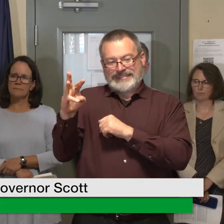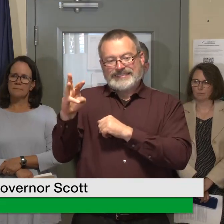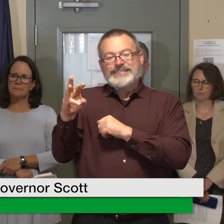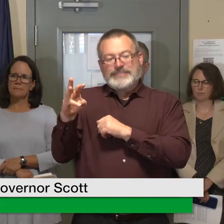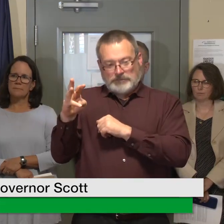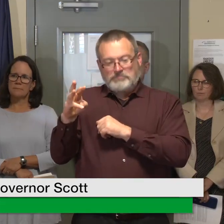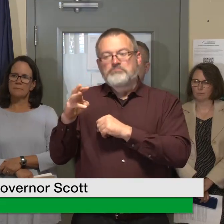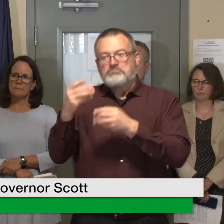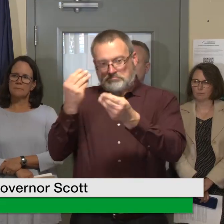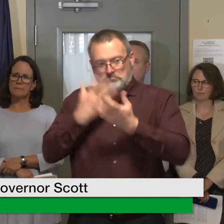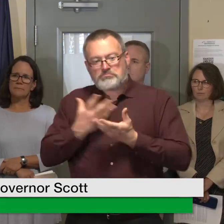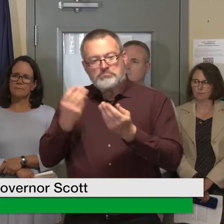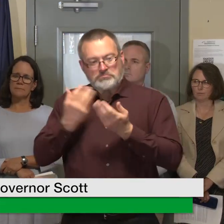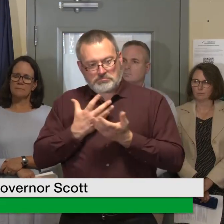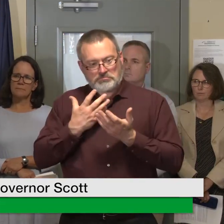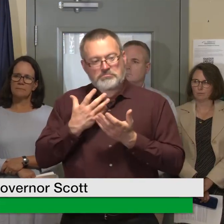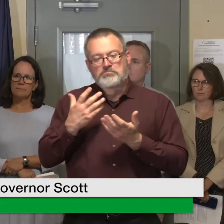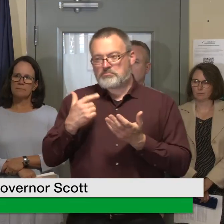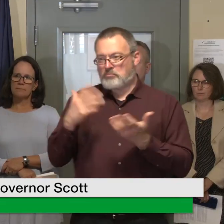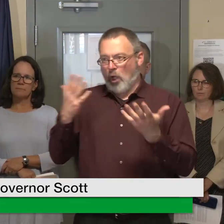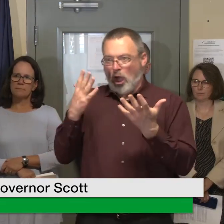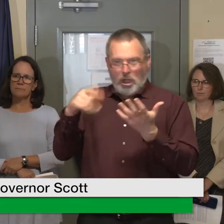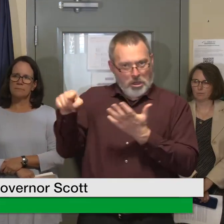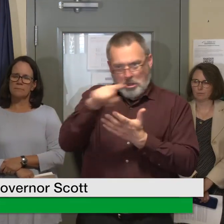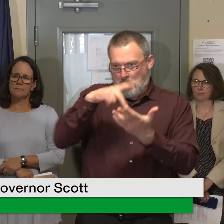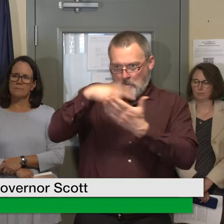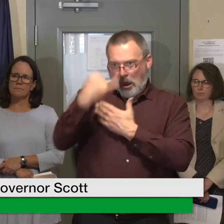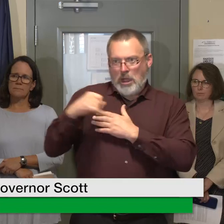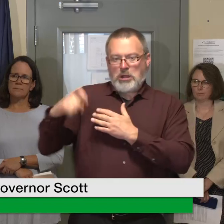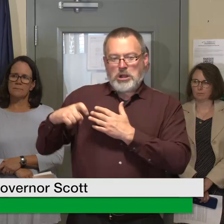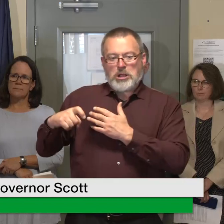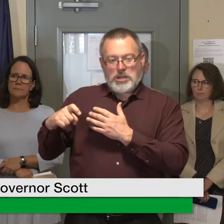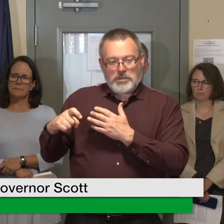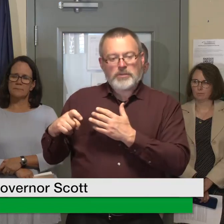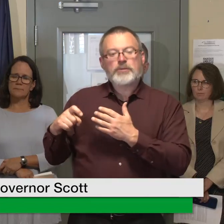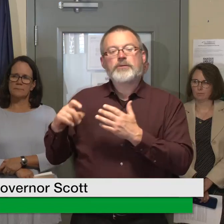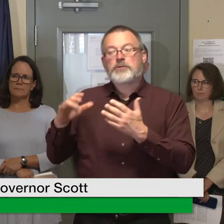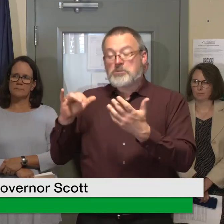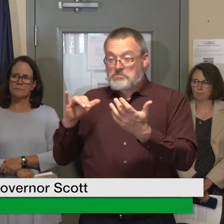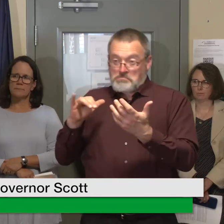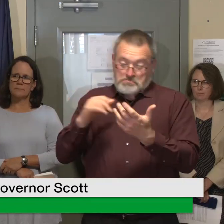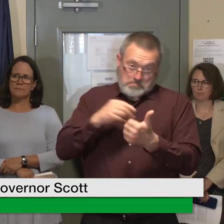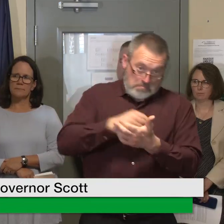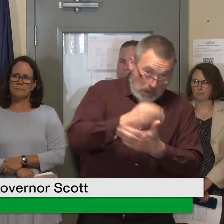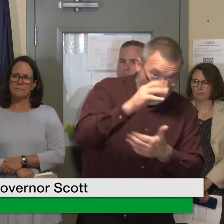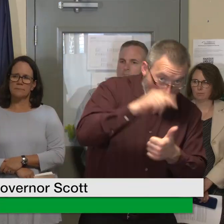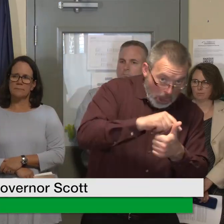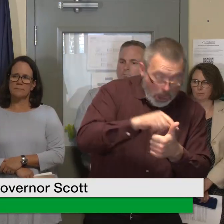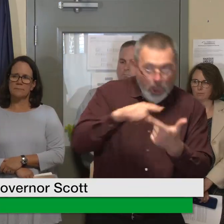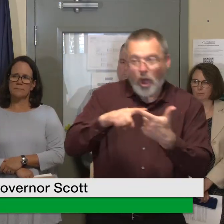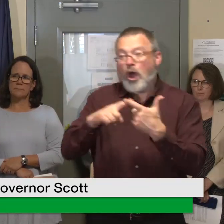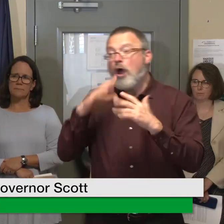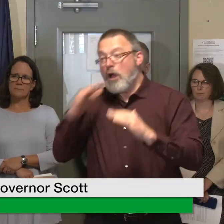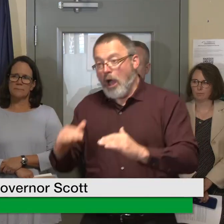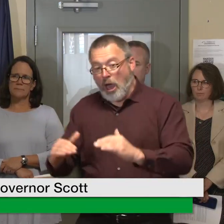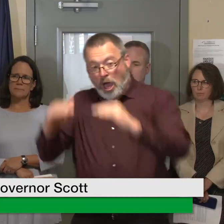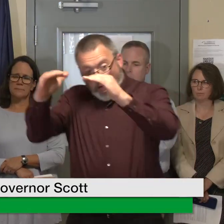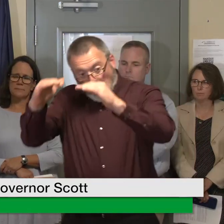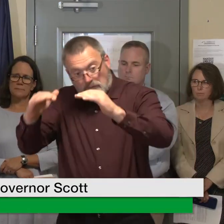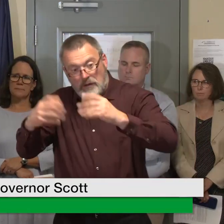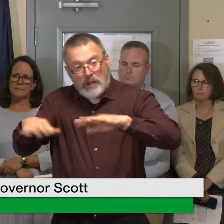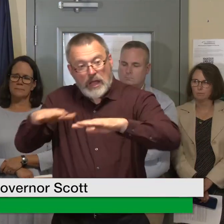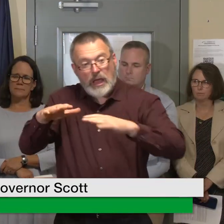those projects are, and they can be everything from buyouts to elevations. Elevating a home is another possible